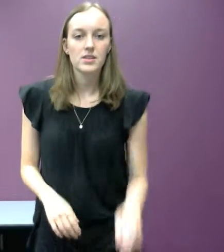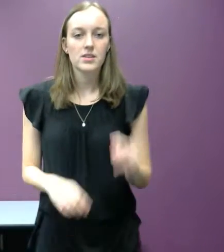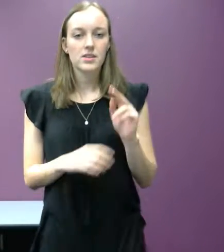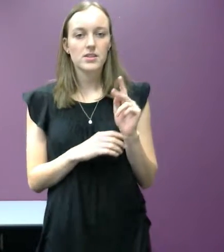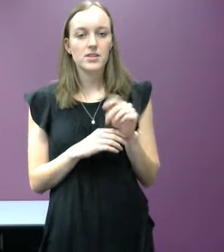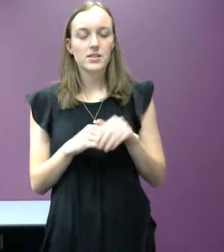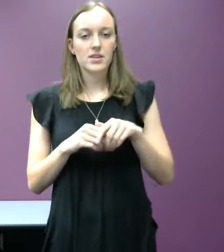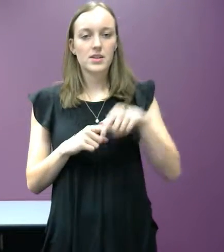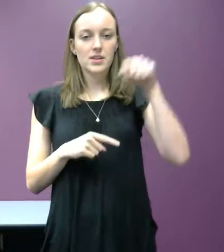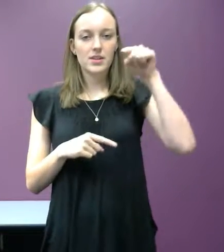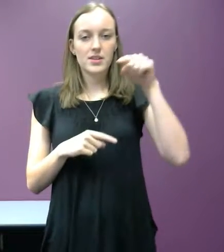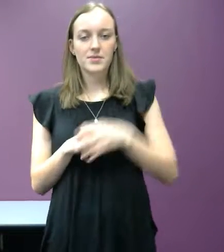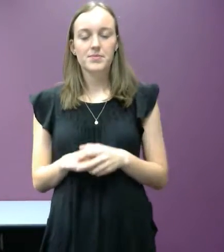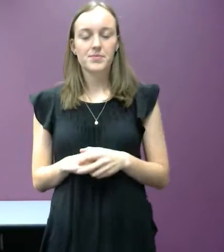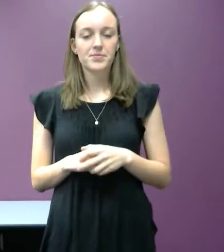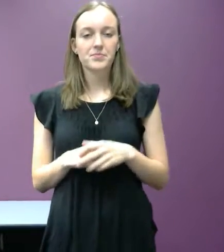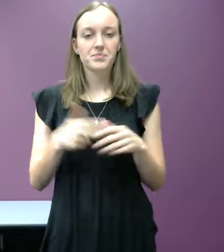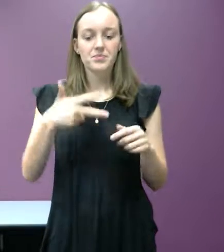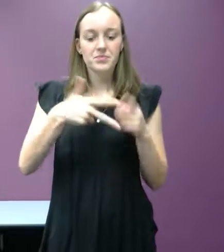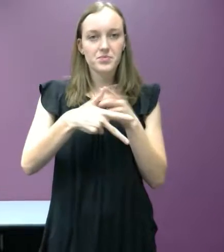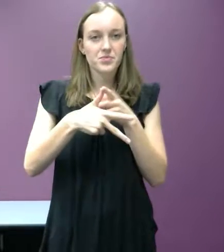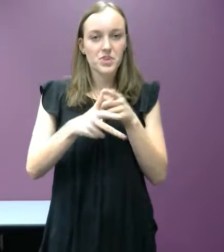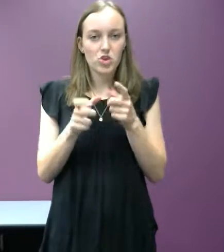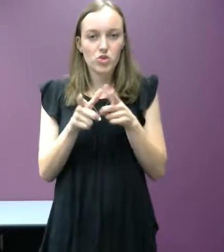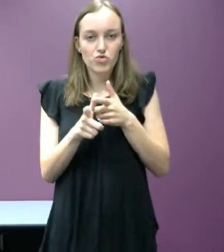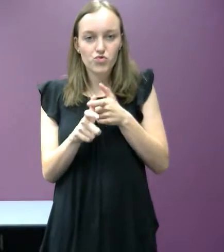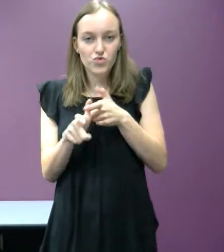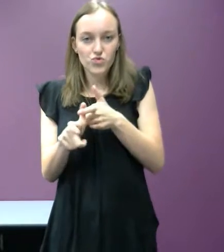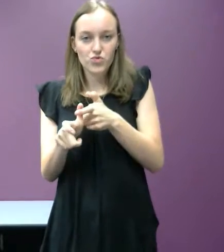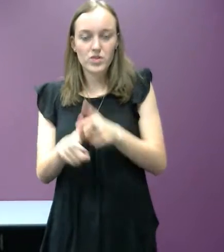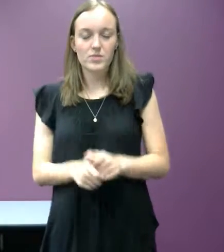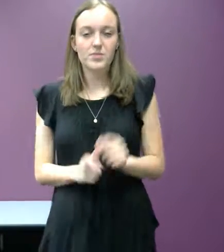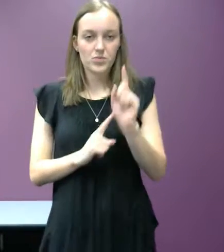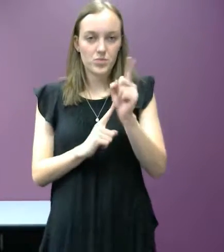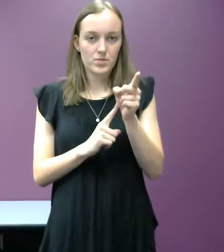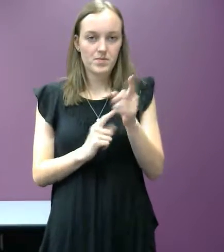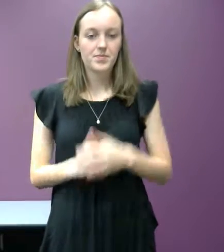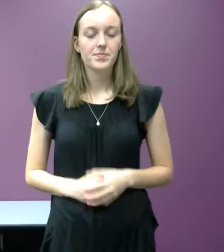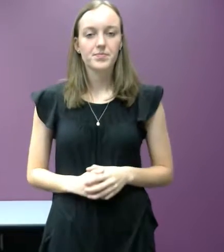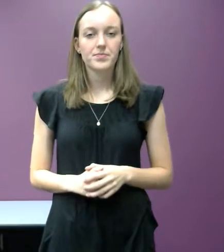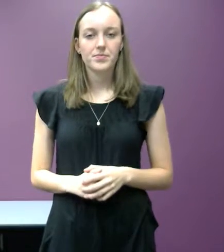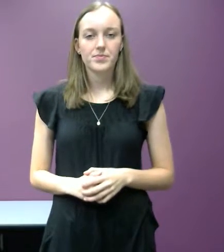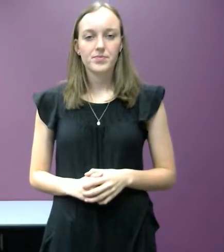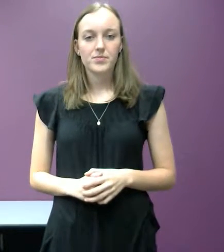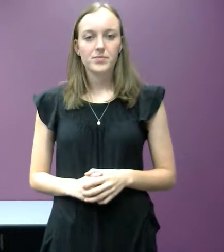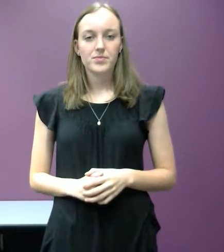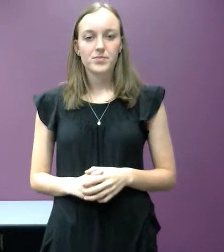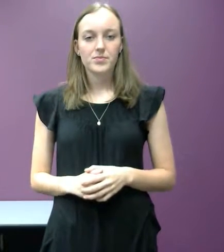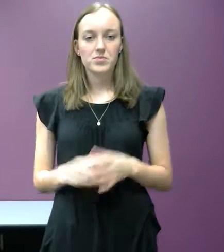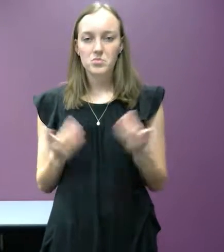third activity will be running in place, and we'll do that for 1 minute. And so what we'll do is we'll